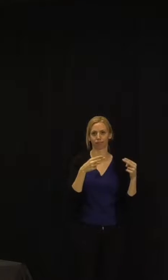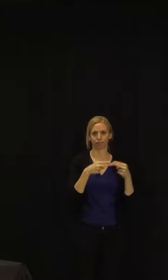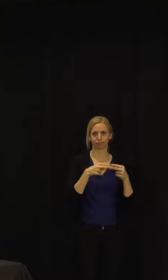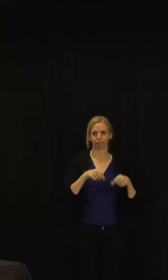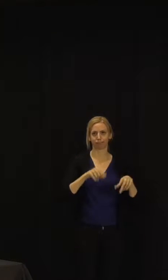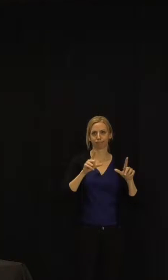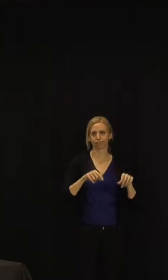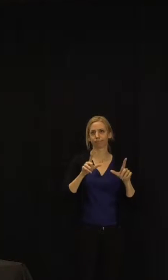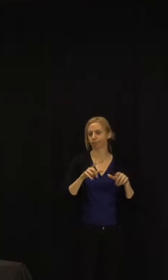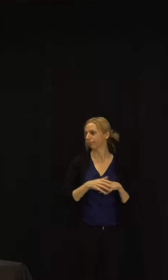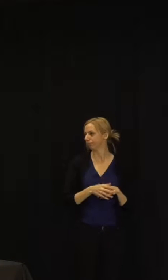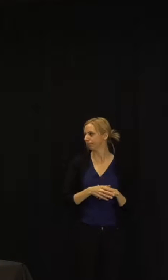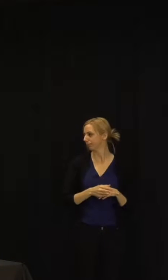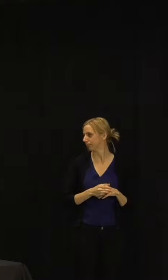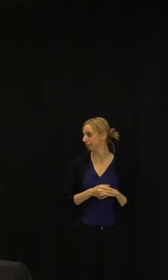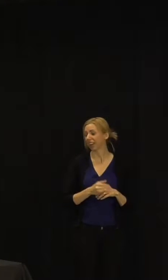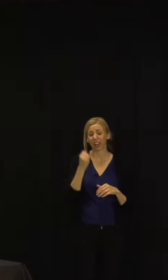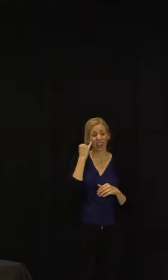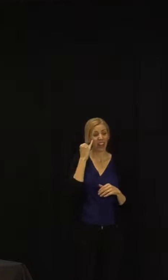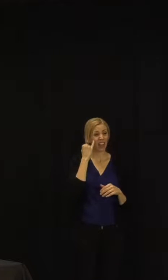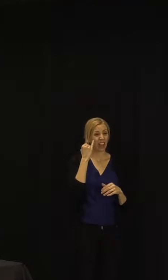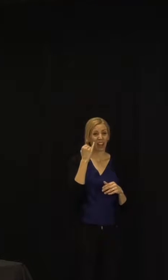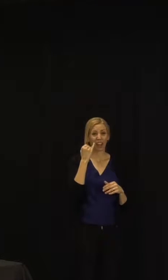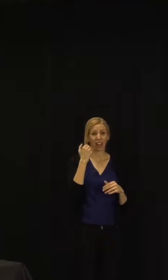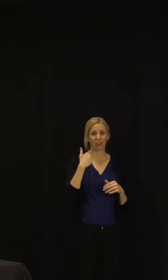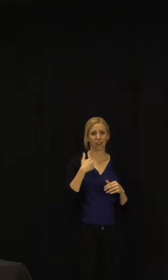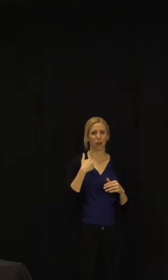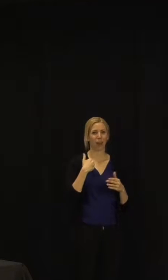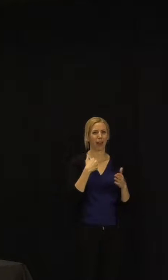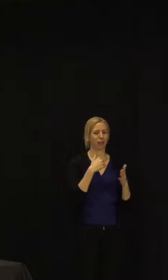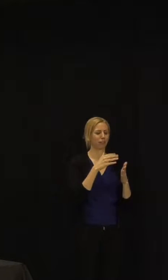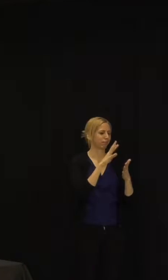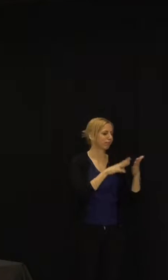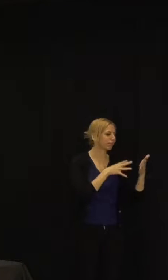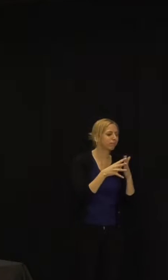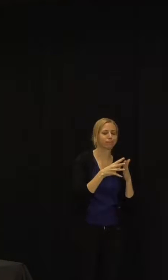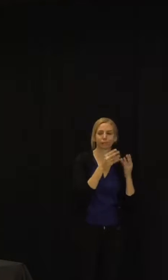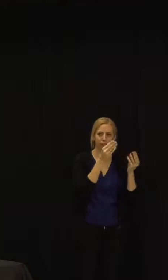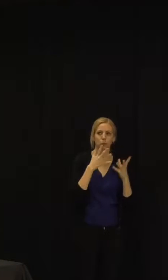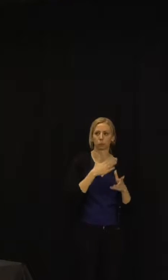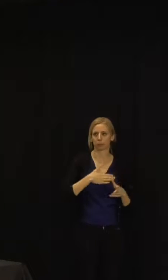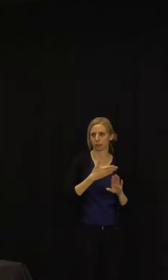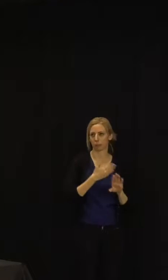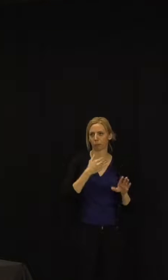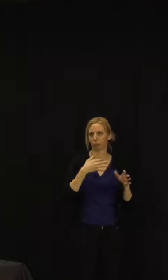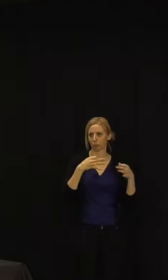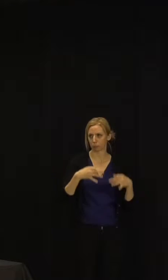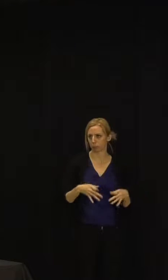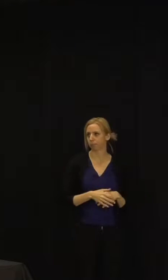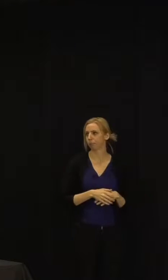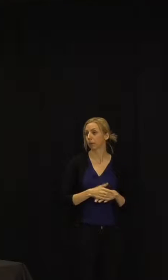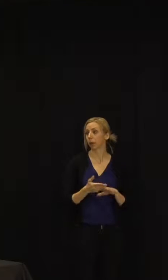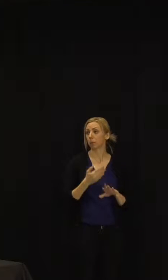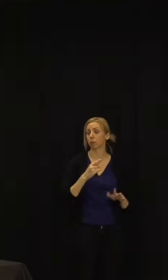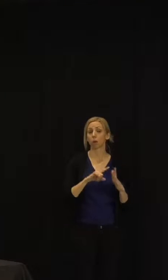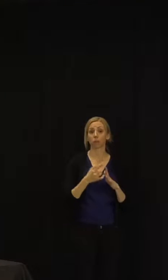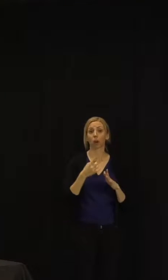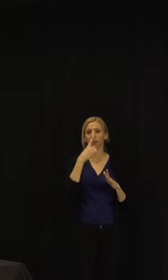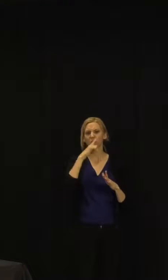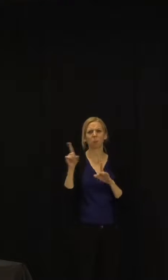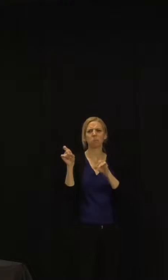you've gone to the next slide. Okay. And if you have any charts, say that there's a chart or graph there. Before we get started, I'd like to do a quick poll of the